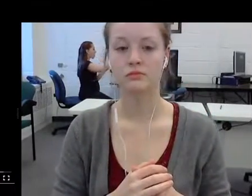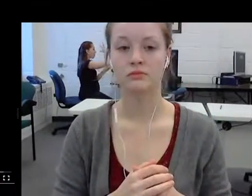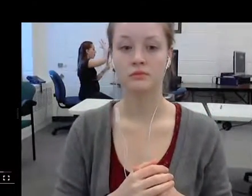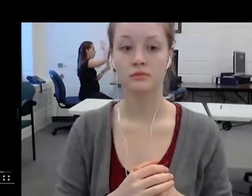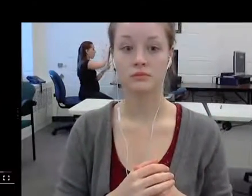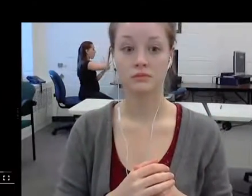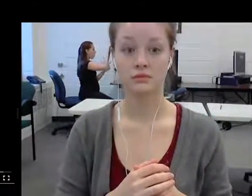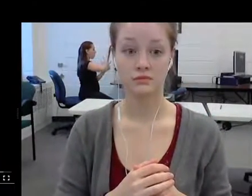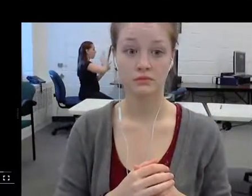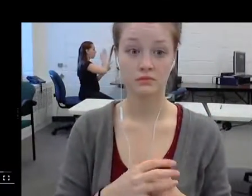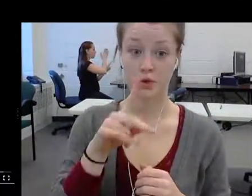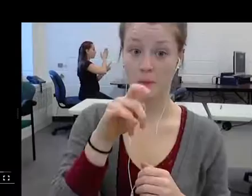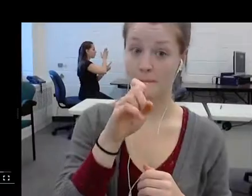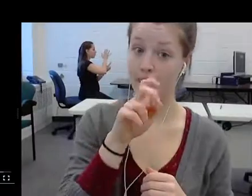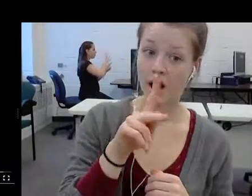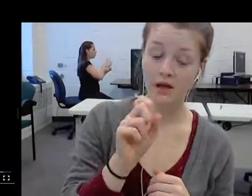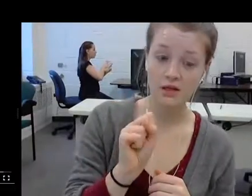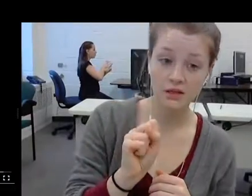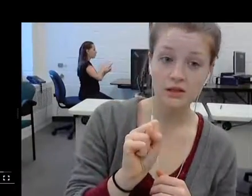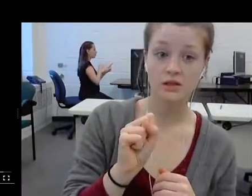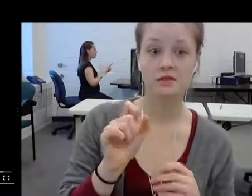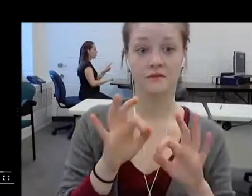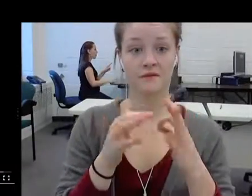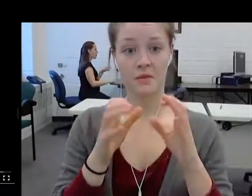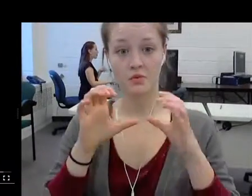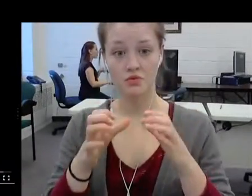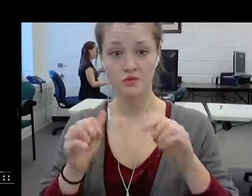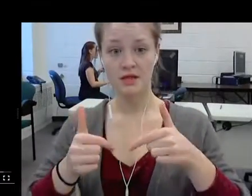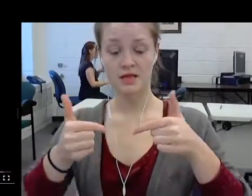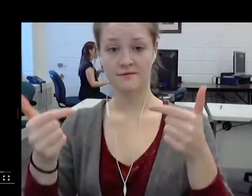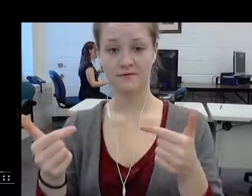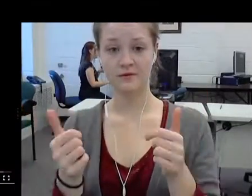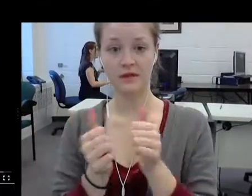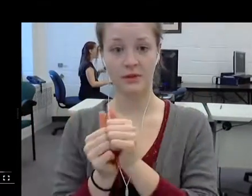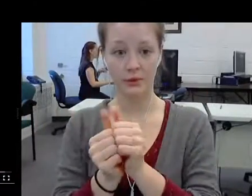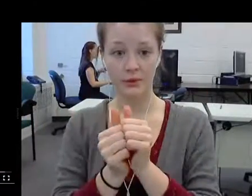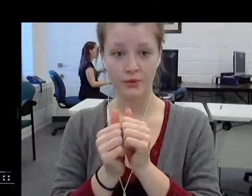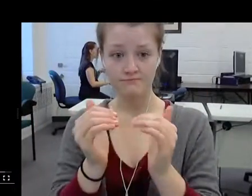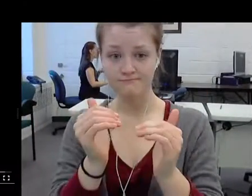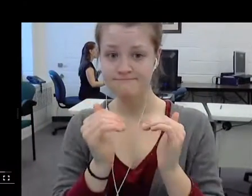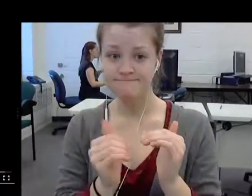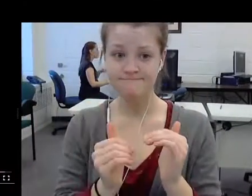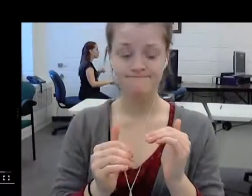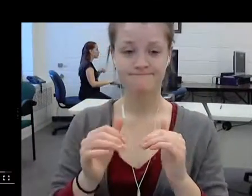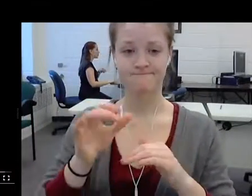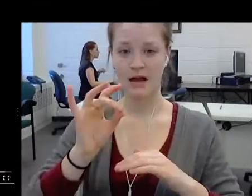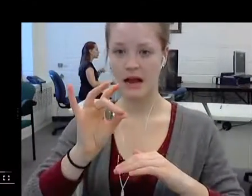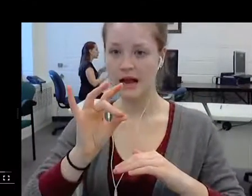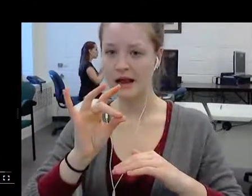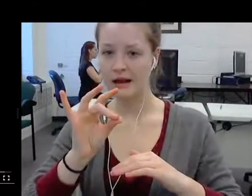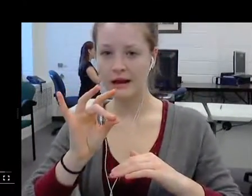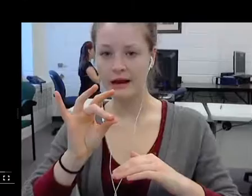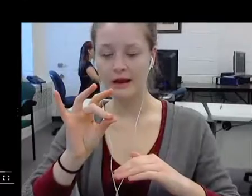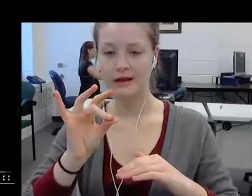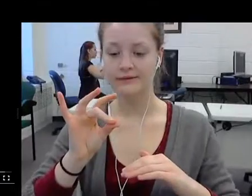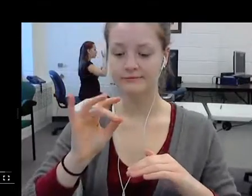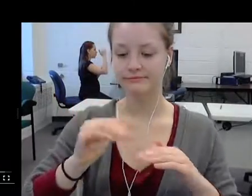together, often 8 up to 20, lone wolves. So we could ask the question,